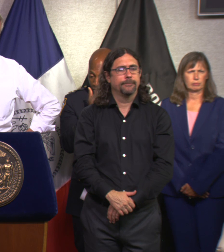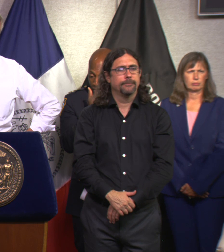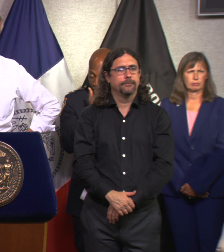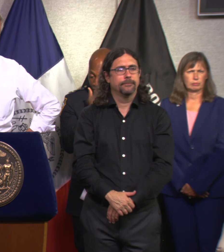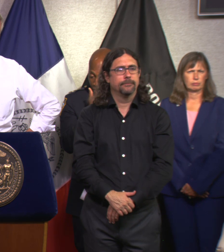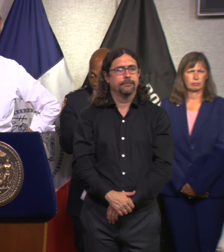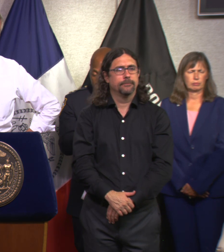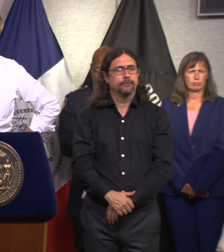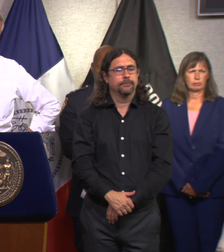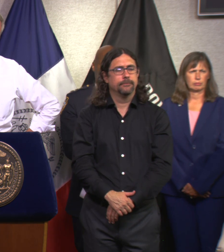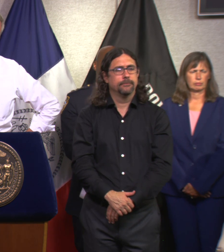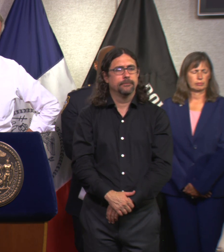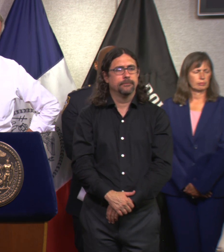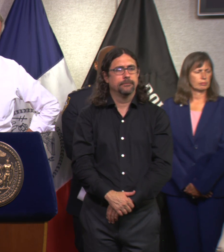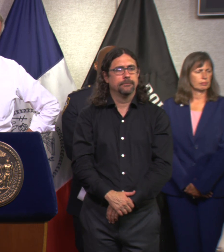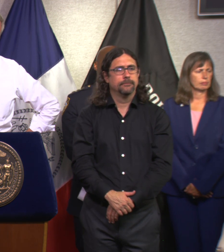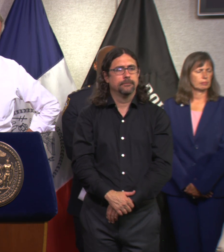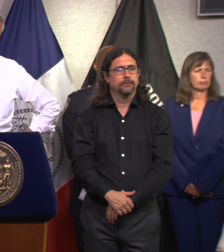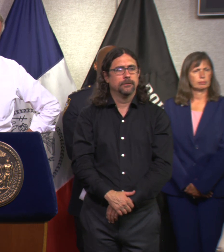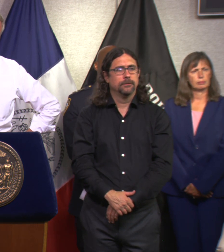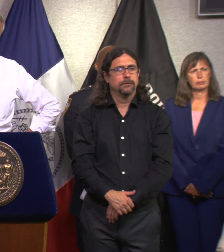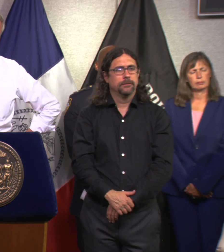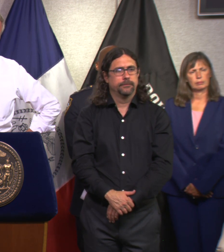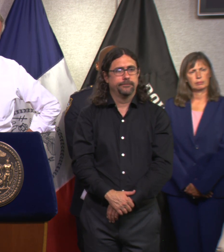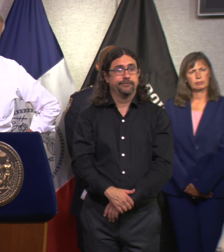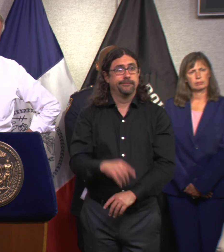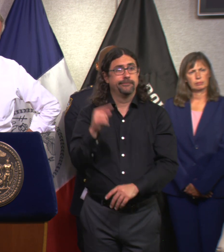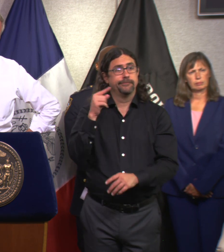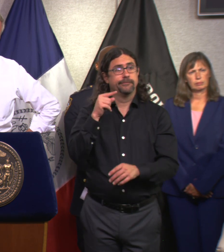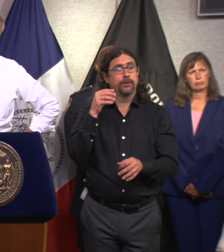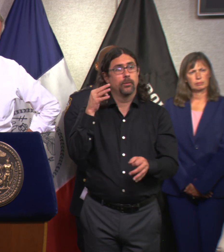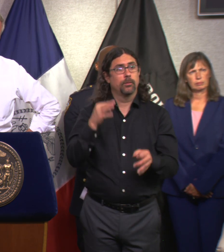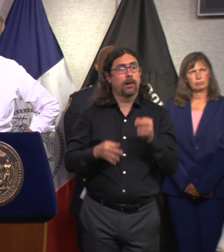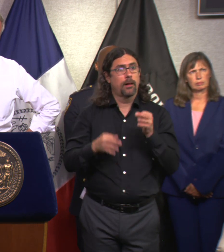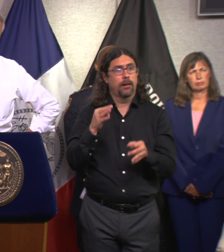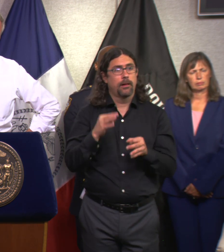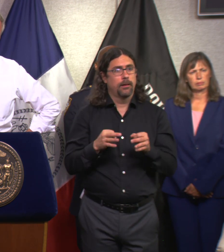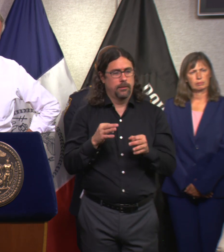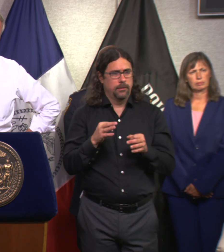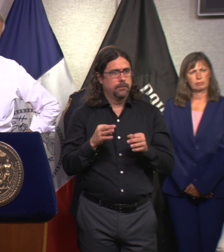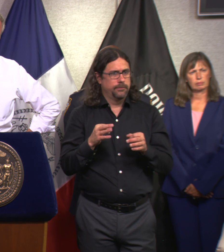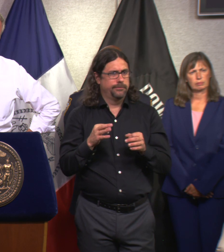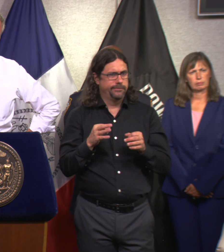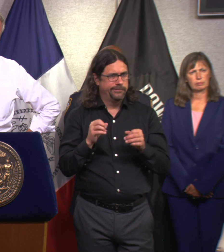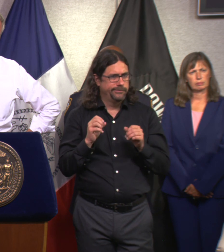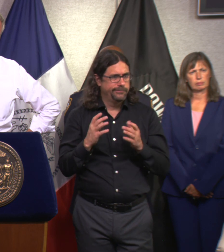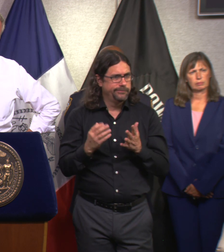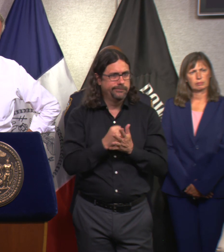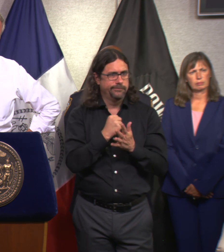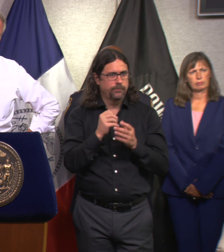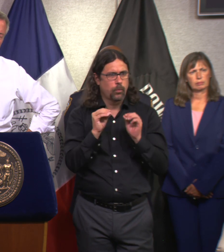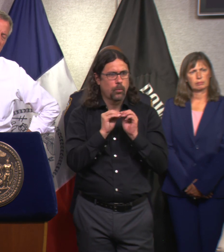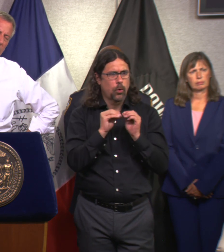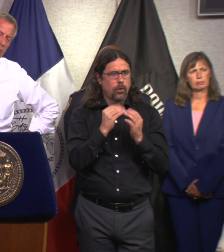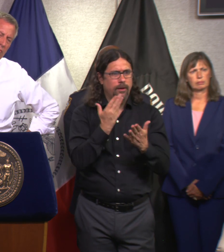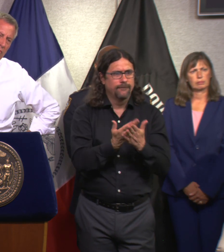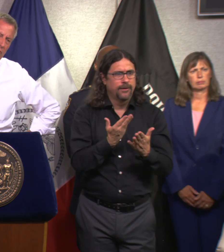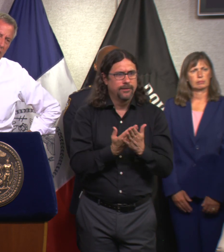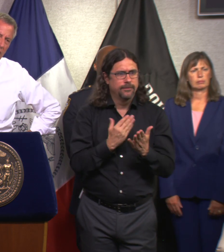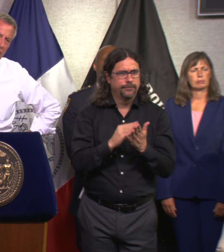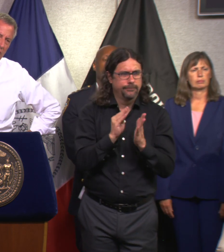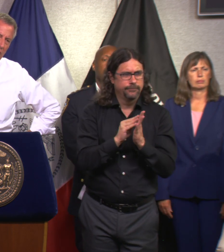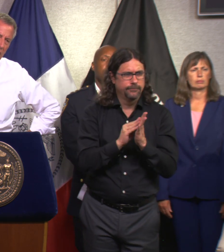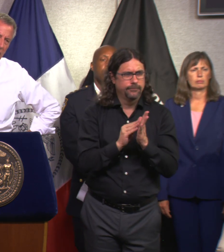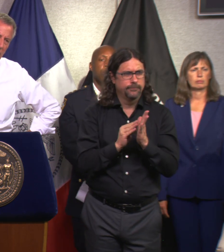evidence that might have put them in a position to bring charges. Did the Department of Justice ever indicate to your administration that